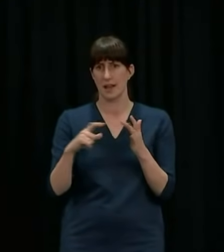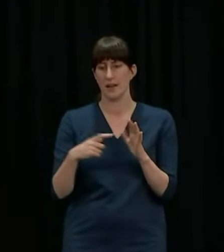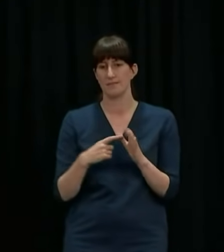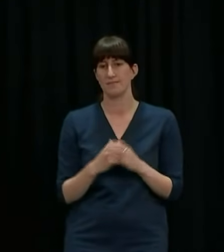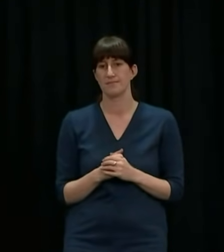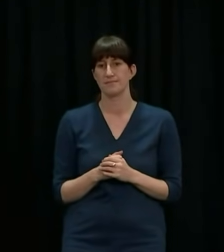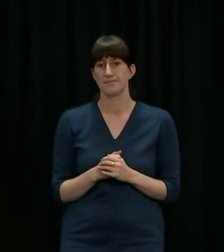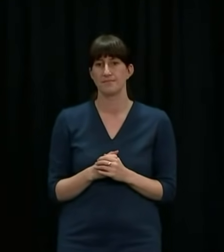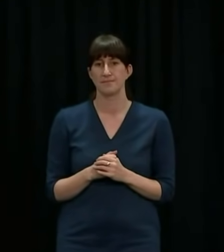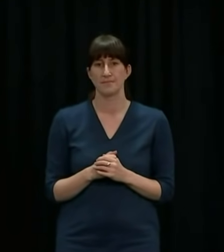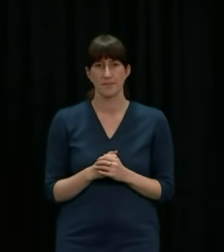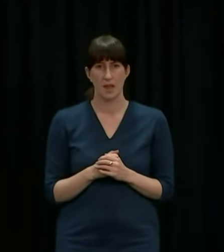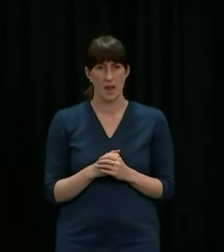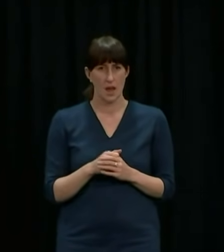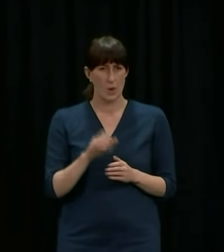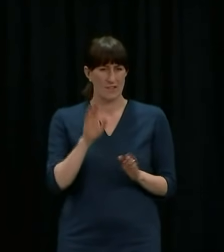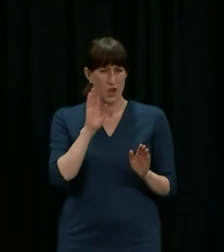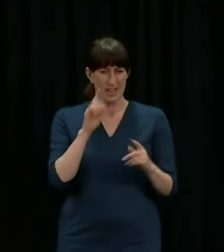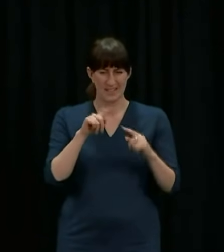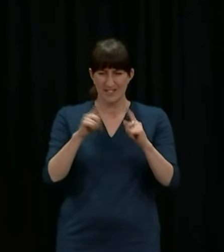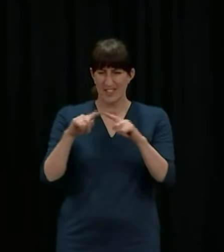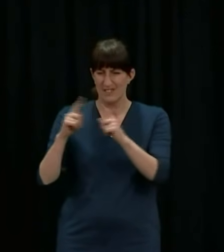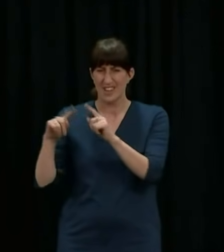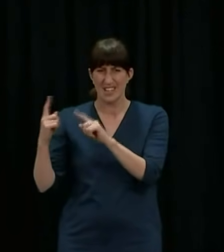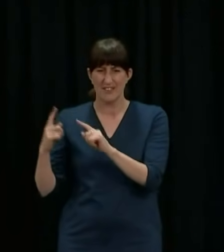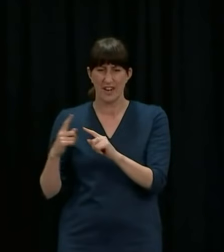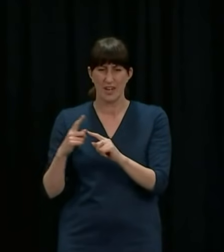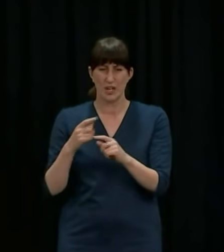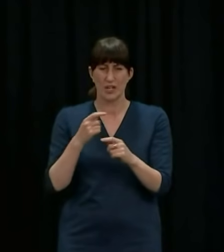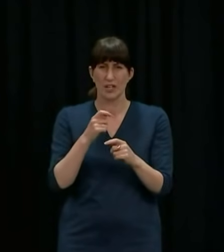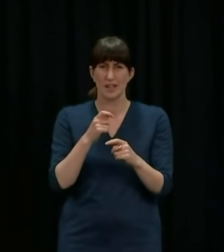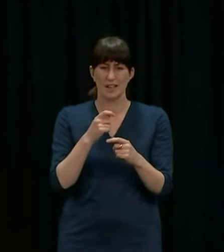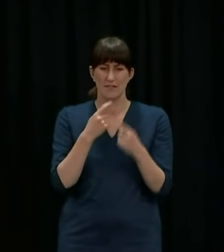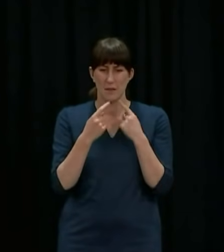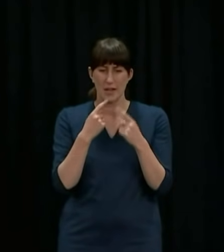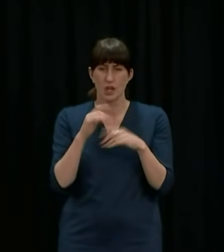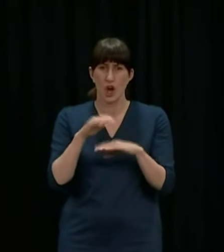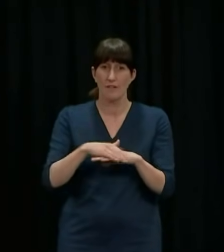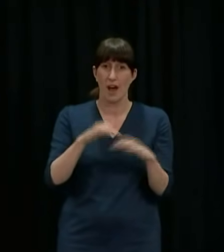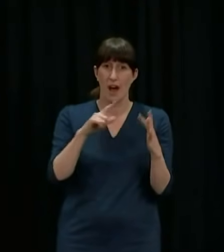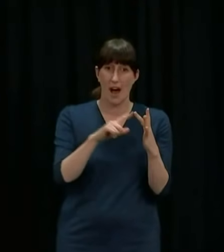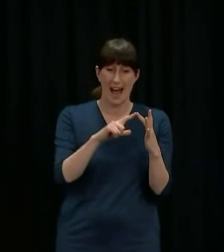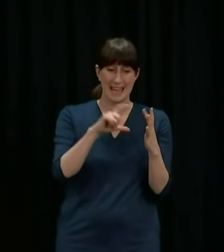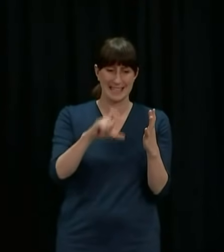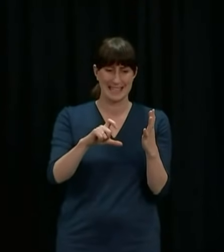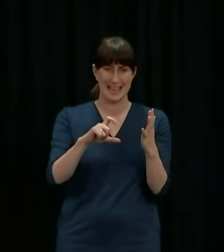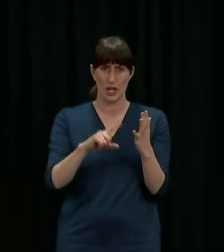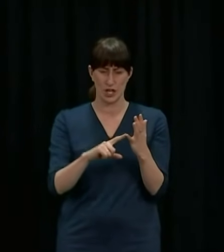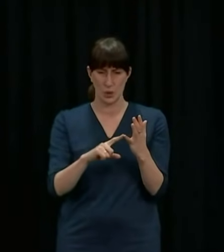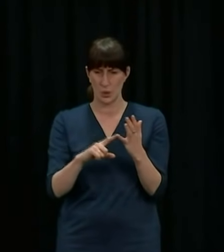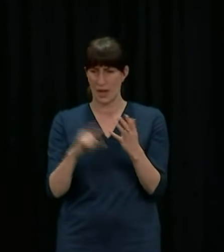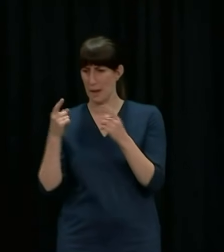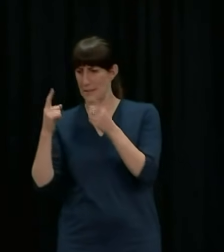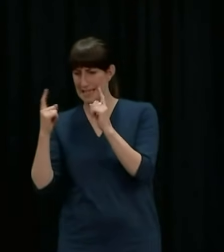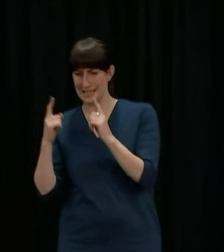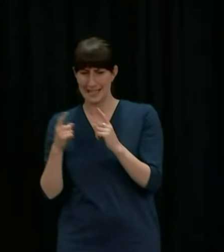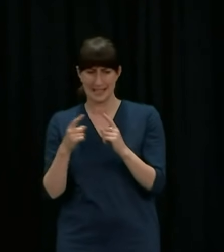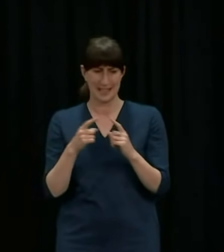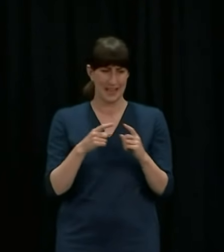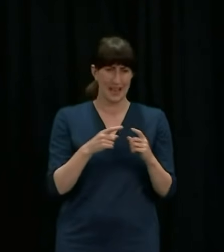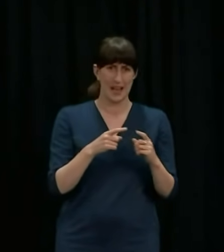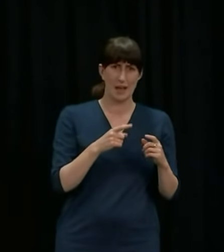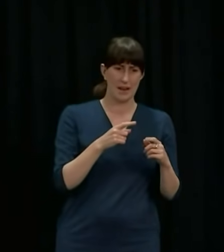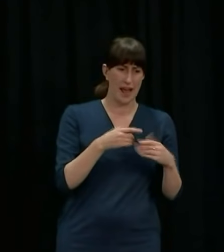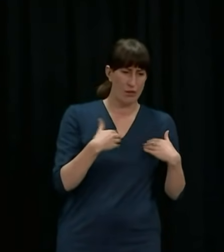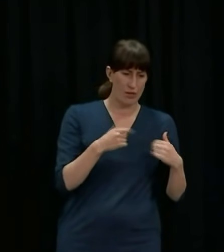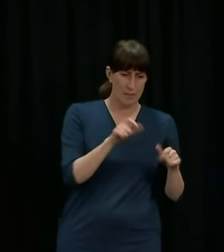how many ICU beds there are with some of the people on the ground and with ministers. How many ICU beds do we